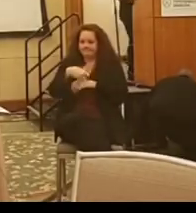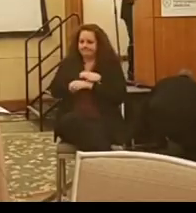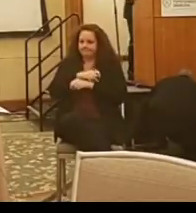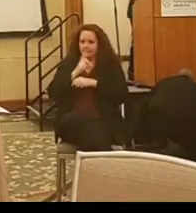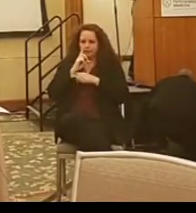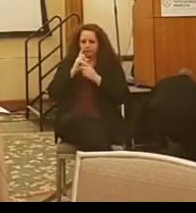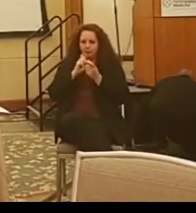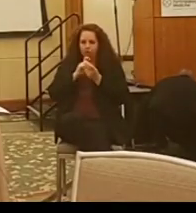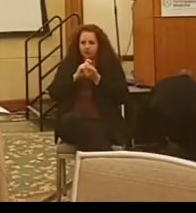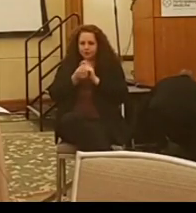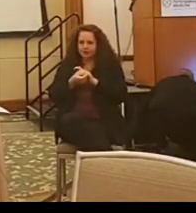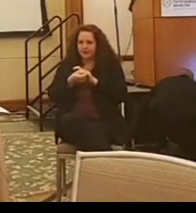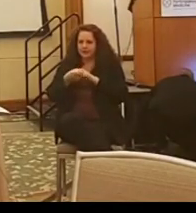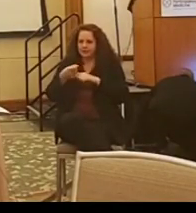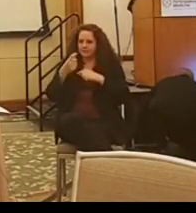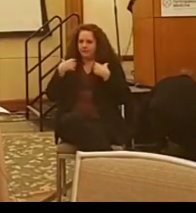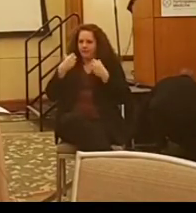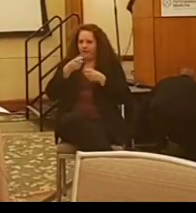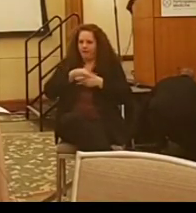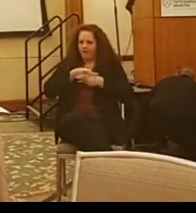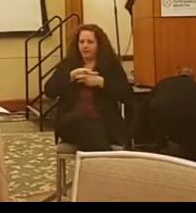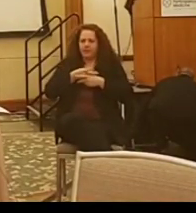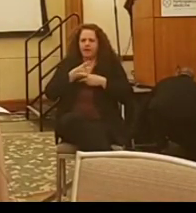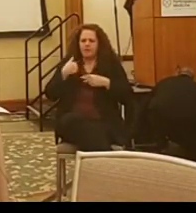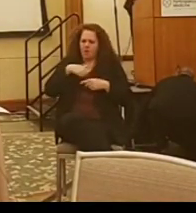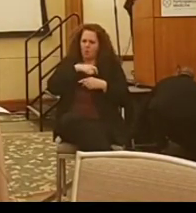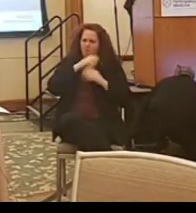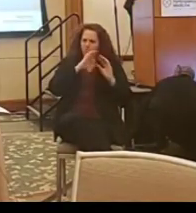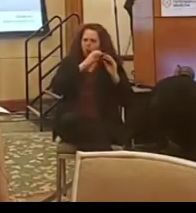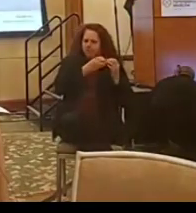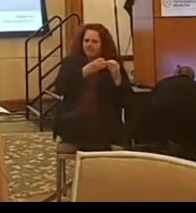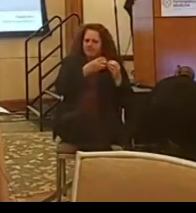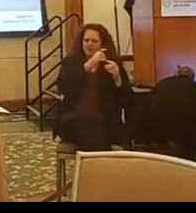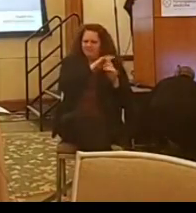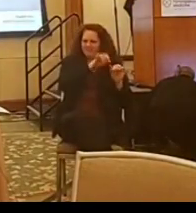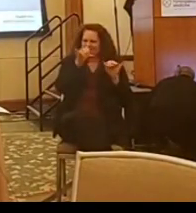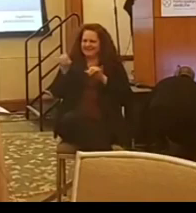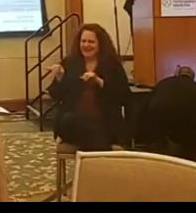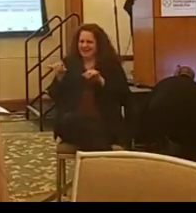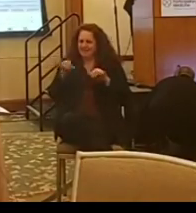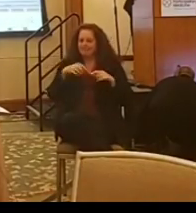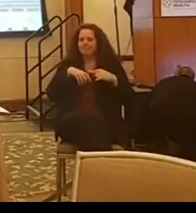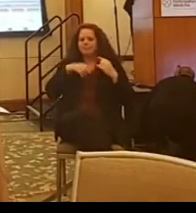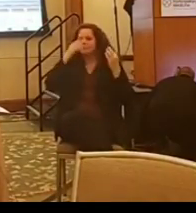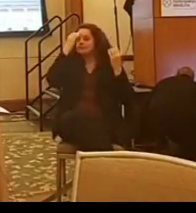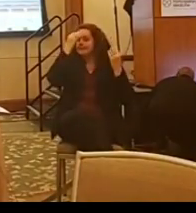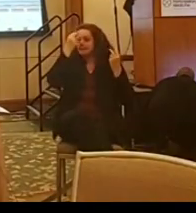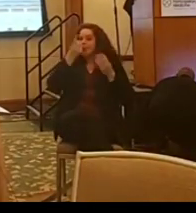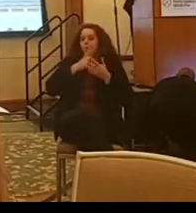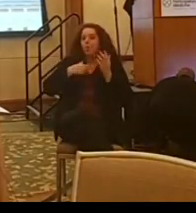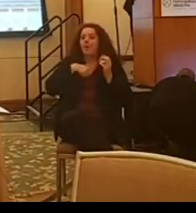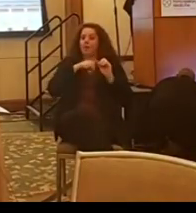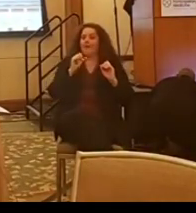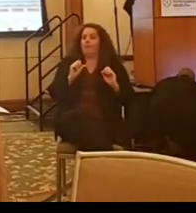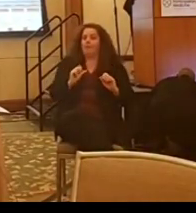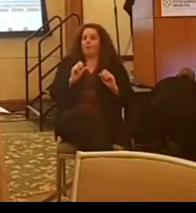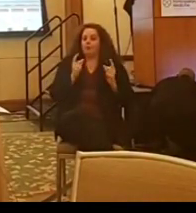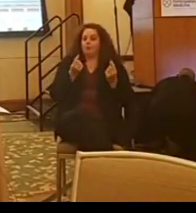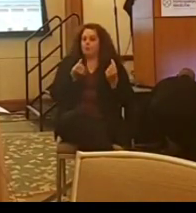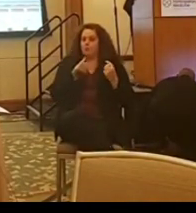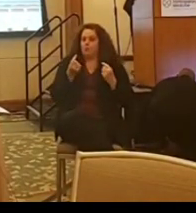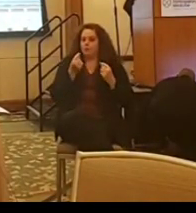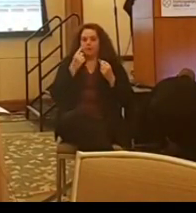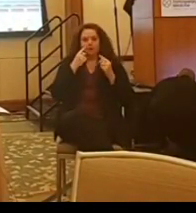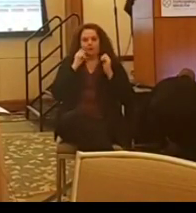at kind of within Patient Revolution as well. And so I wanted to start thinking about what could we potentially do as an exercise